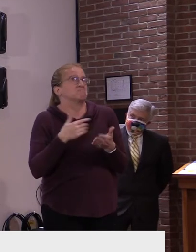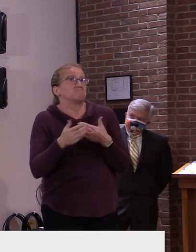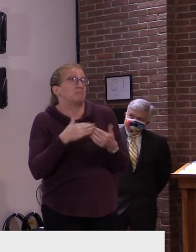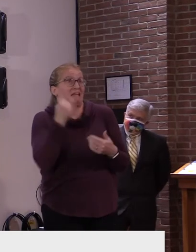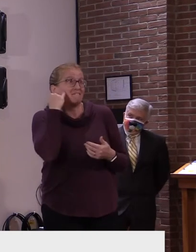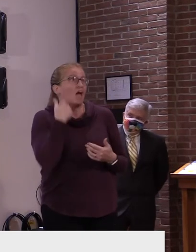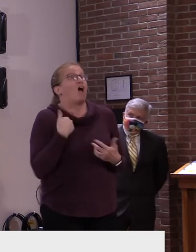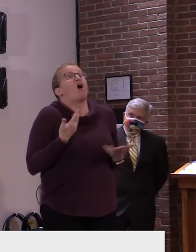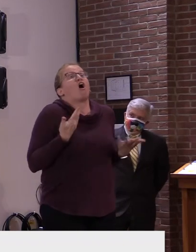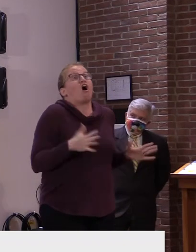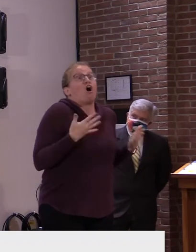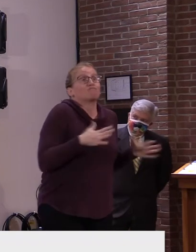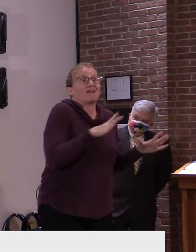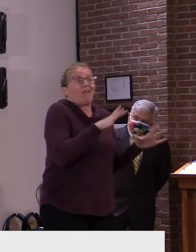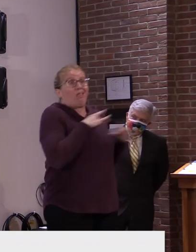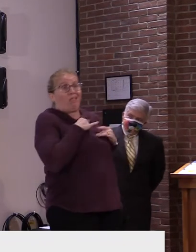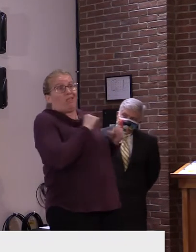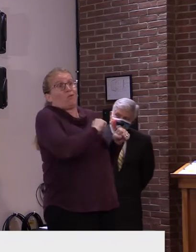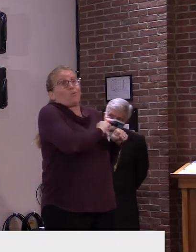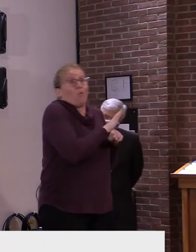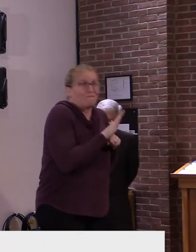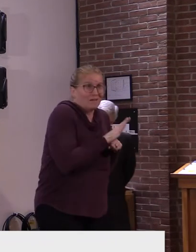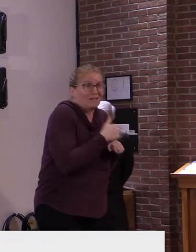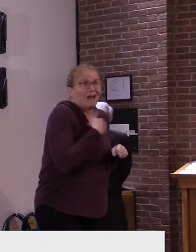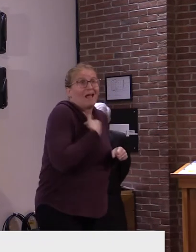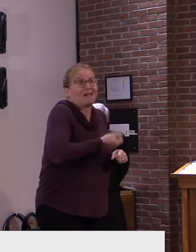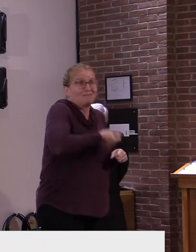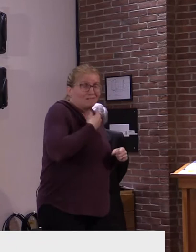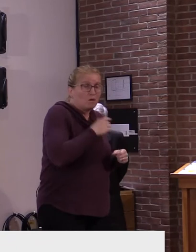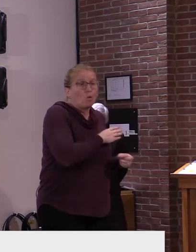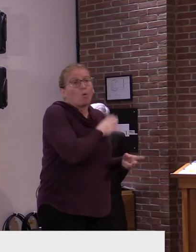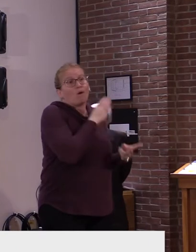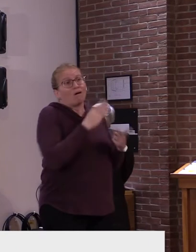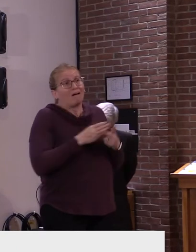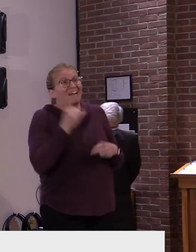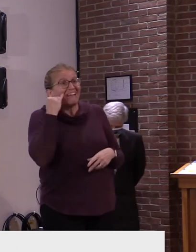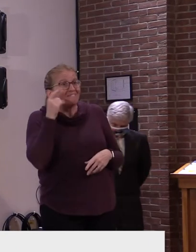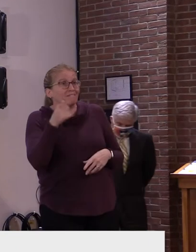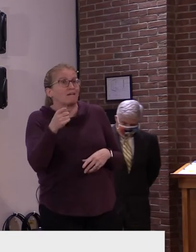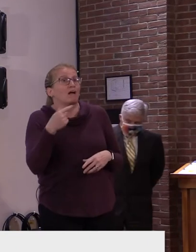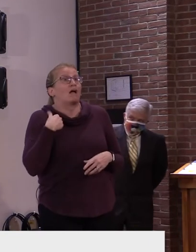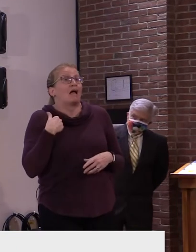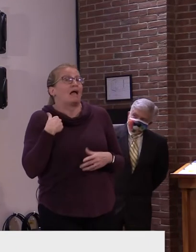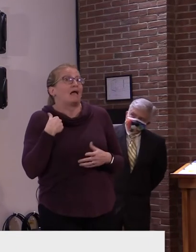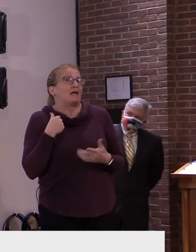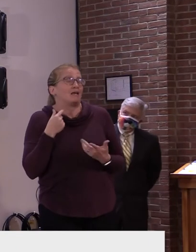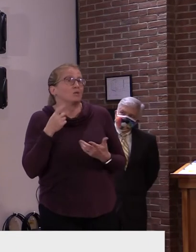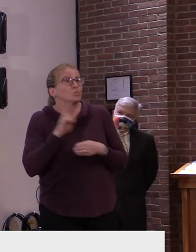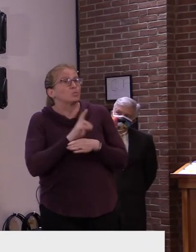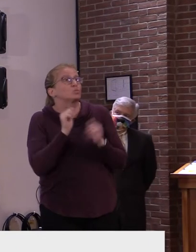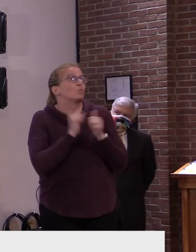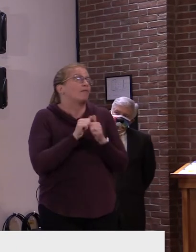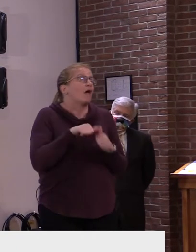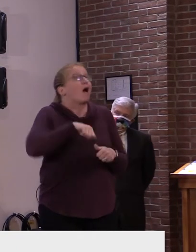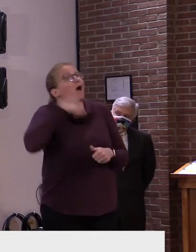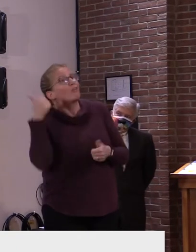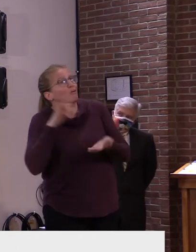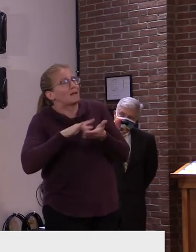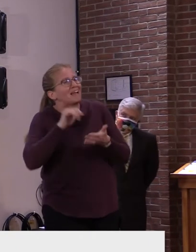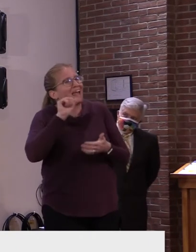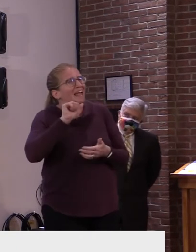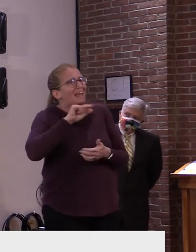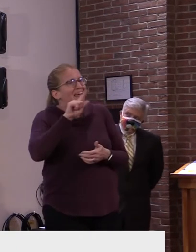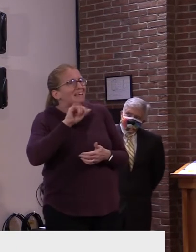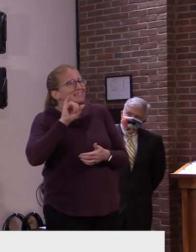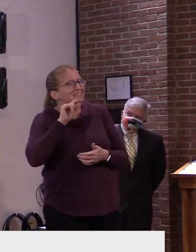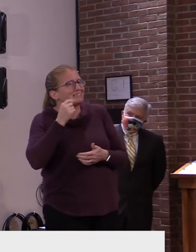using it for therapy in conjunction with another antibiotic of zithromycin or whether you're using it for